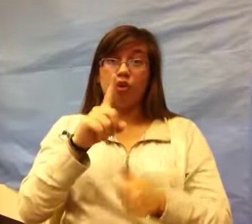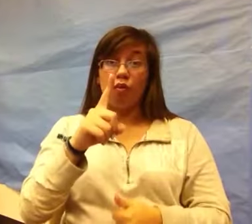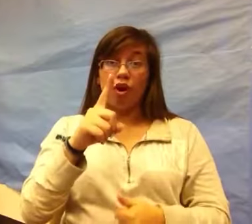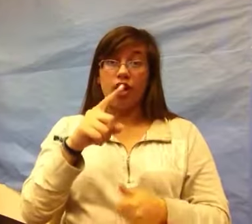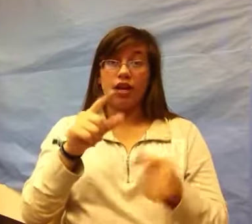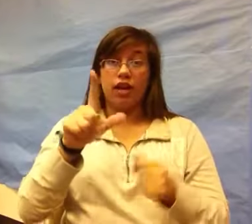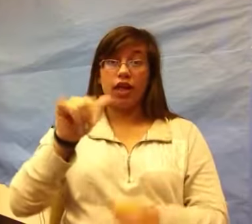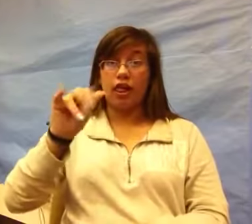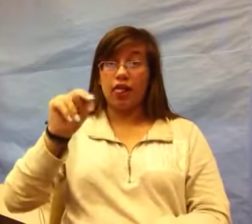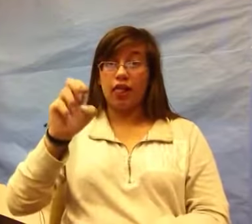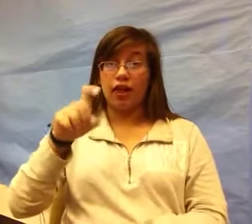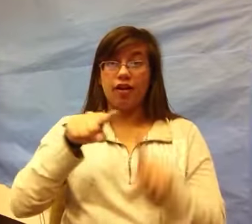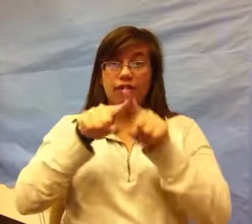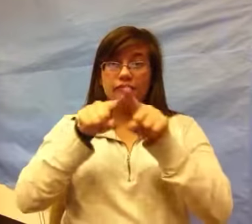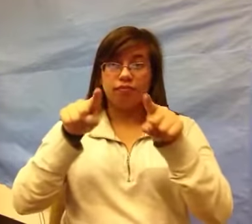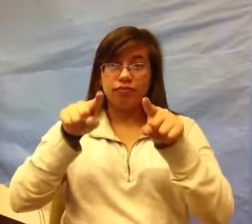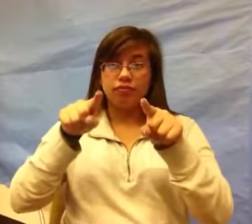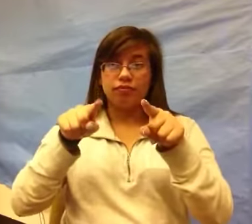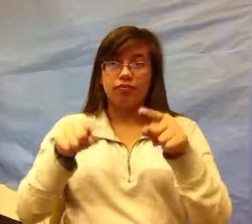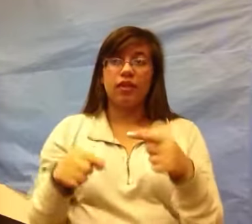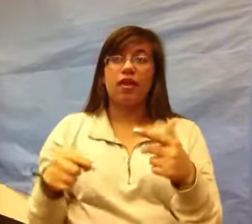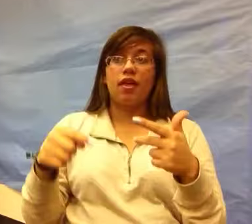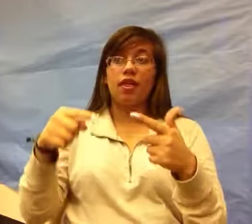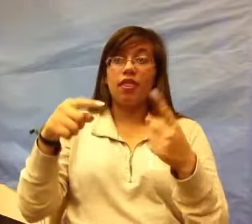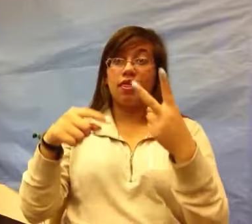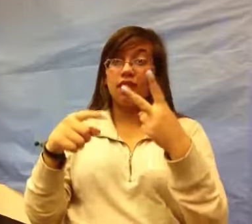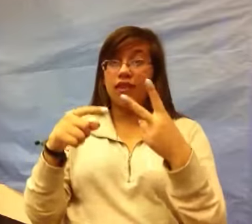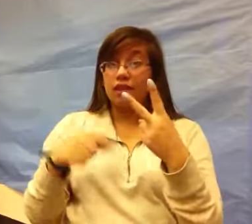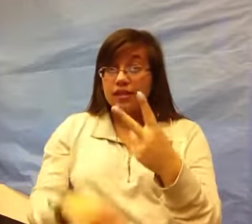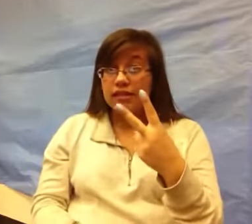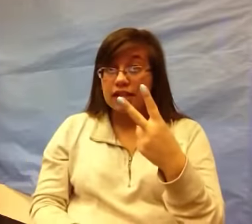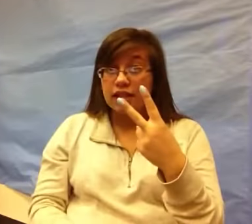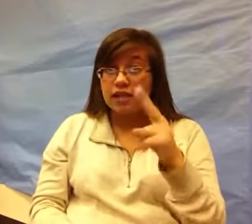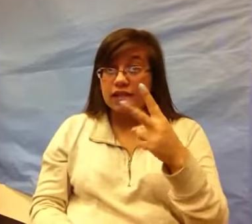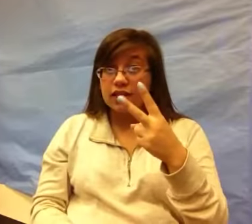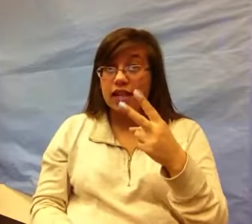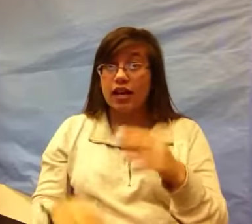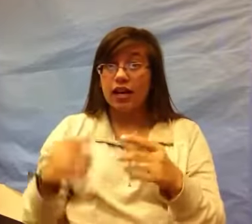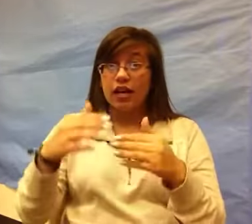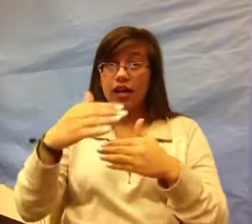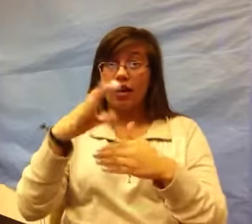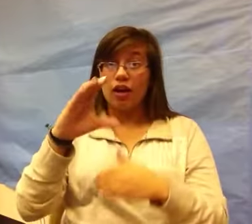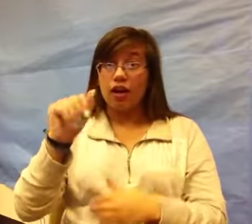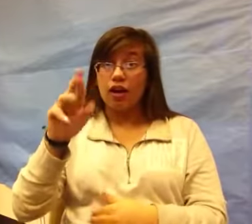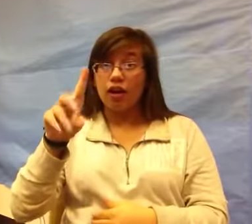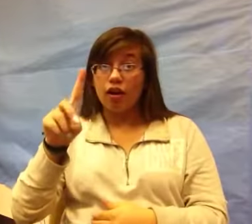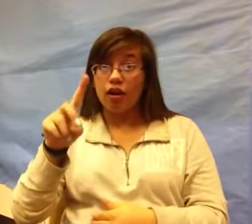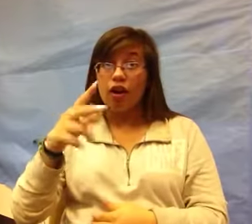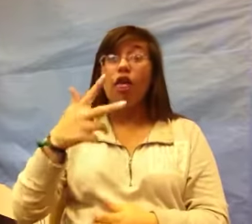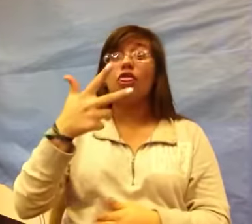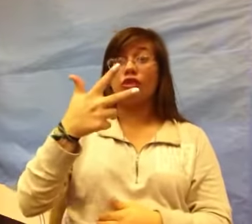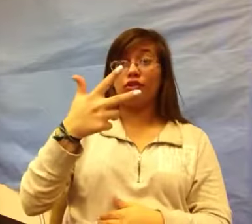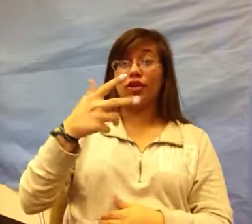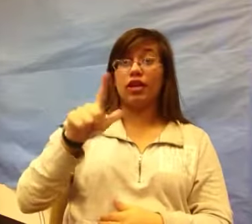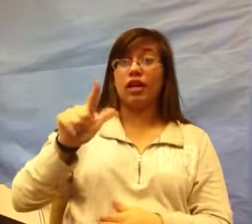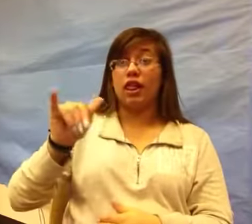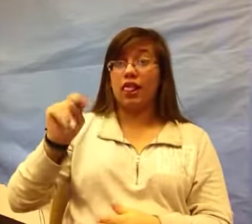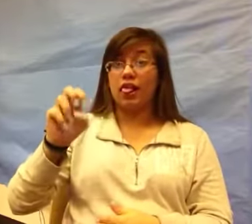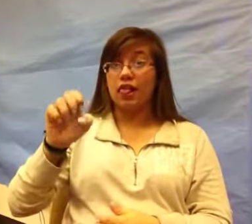lengths. Now one of them is the same length as the one on the other card. Others are labeled A, B, and C. And so